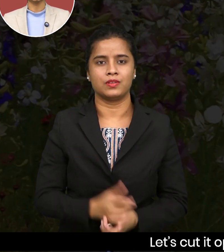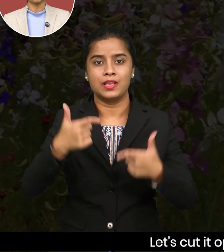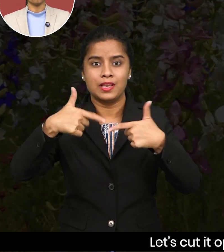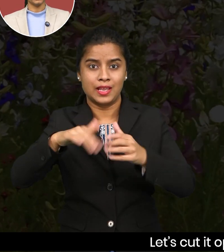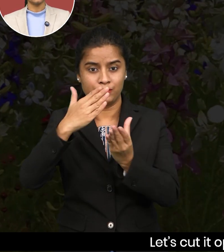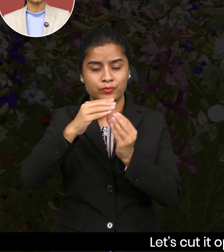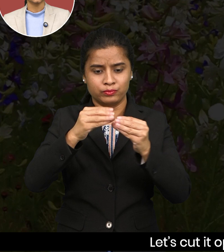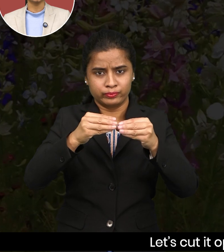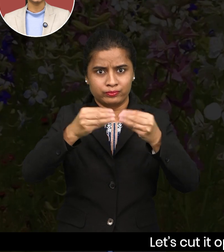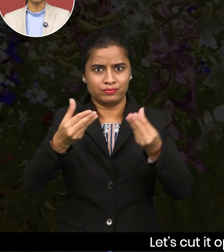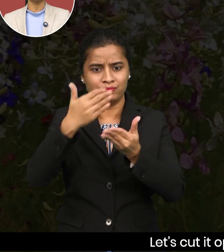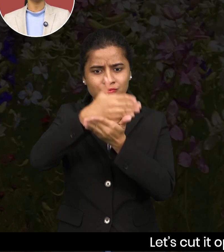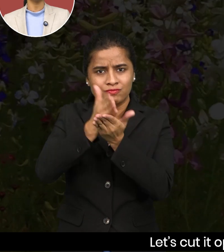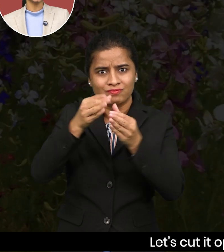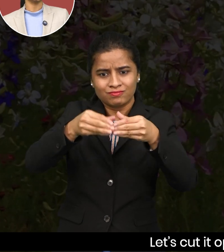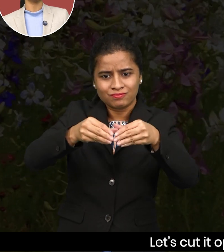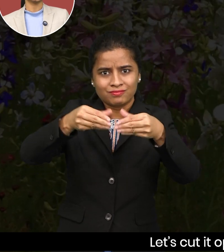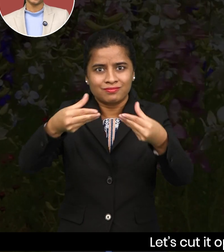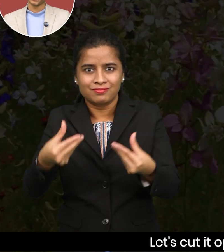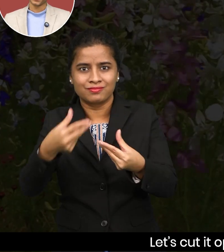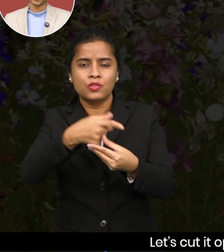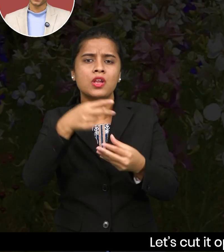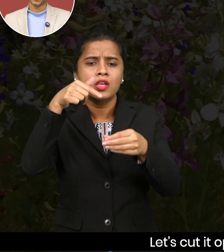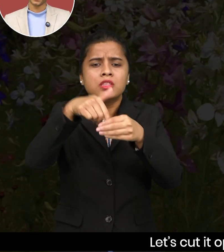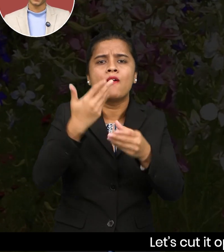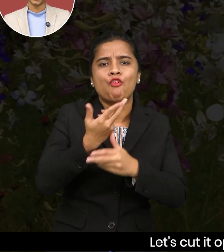Let's cut it open to see what's inside.